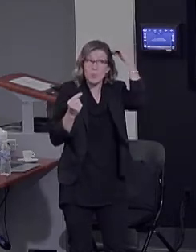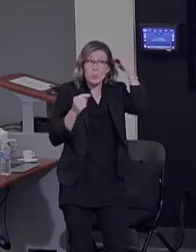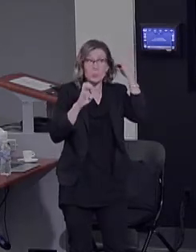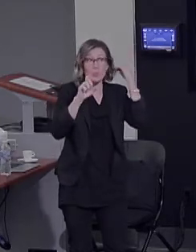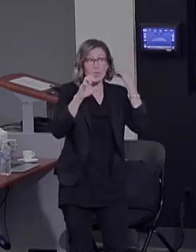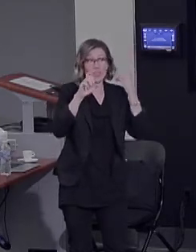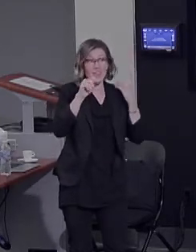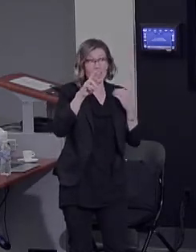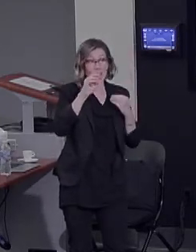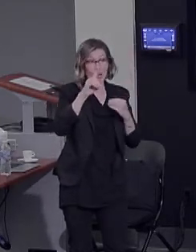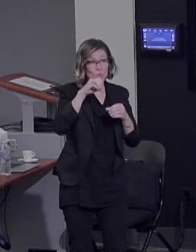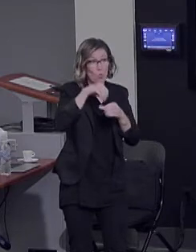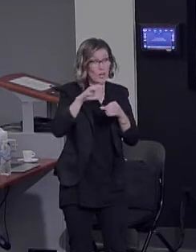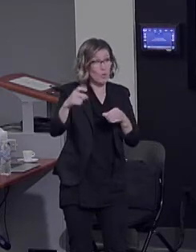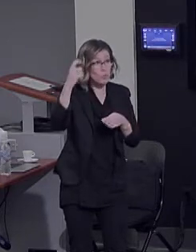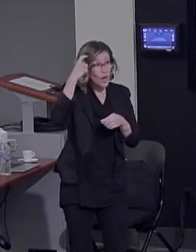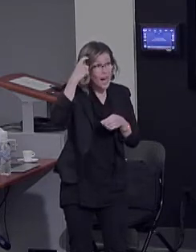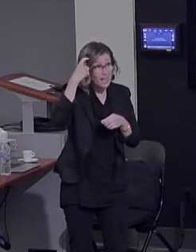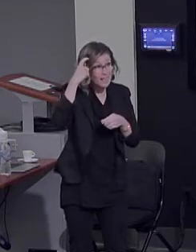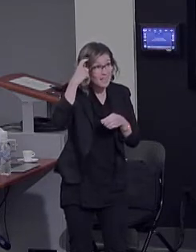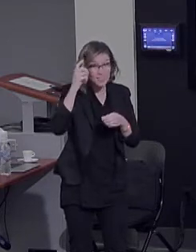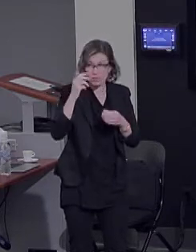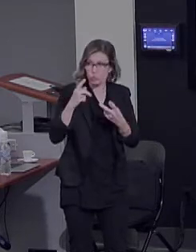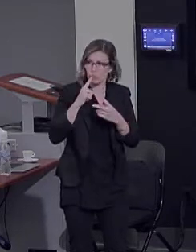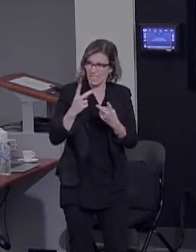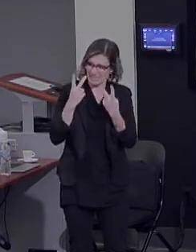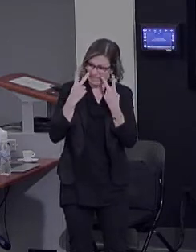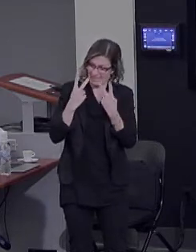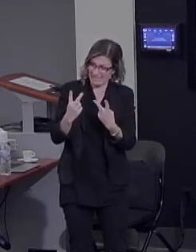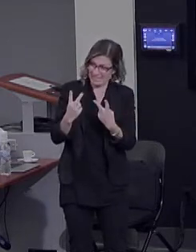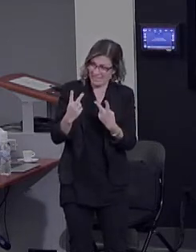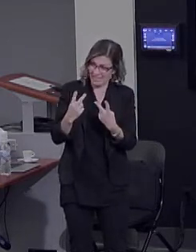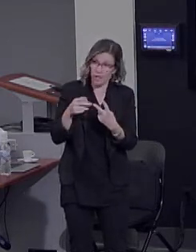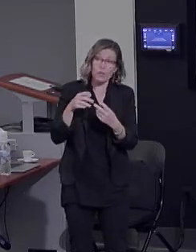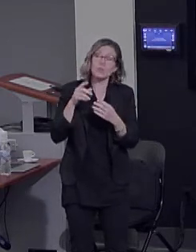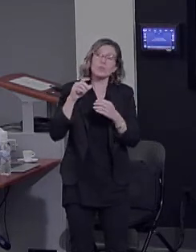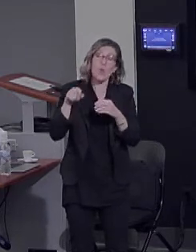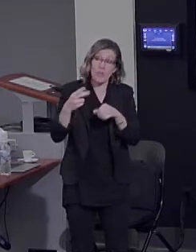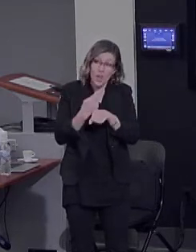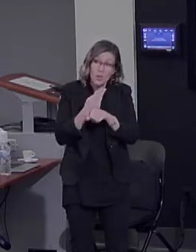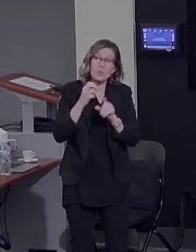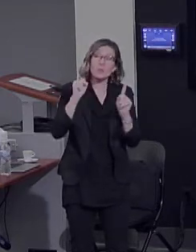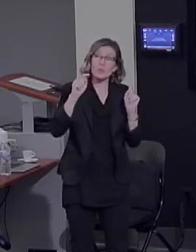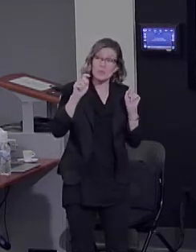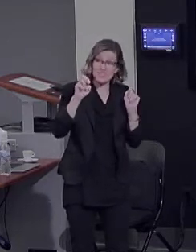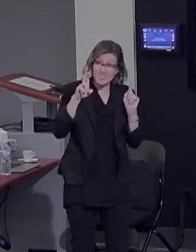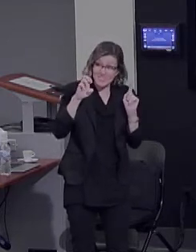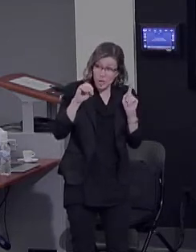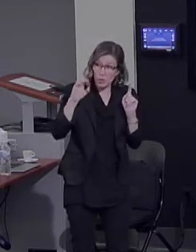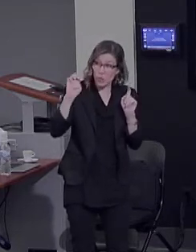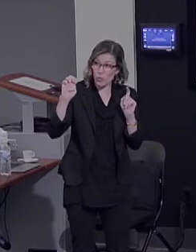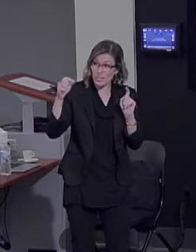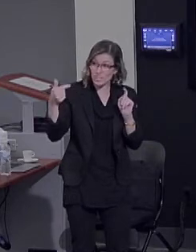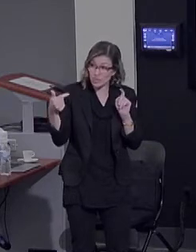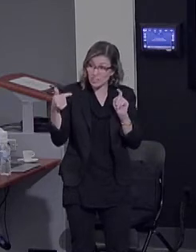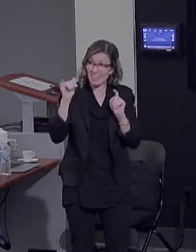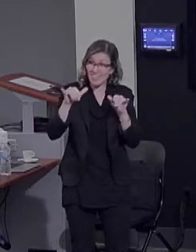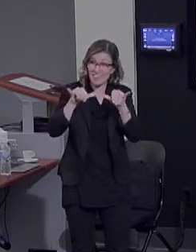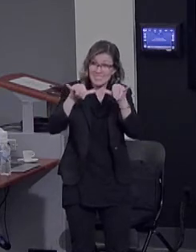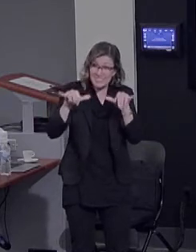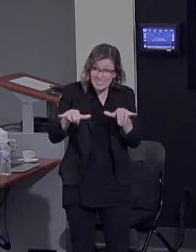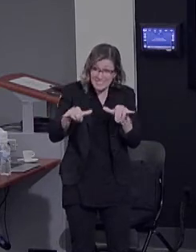but it's so approximative. So the stereo EEG is a system which provides the possibility